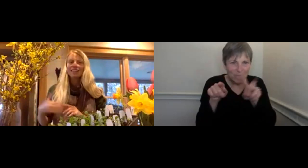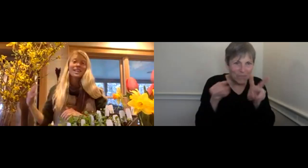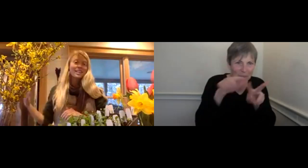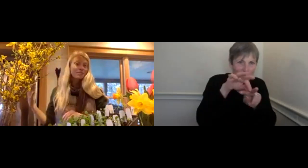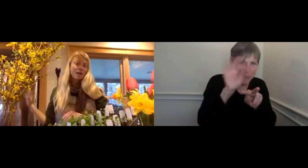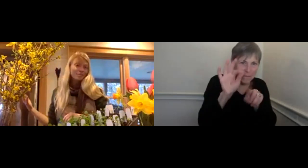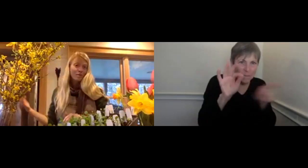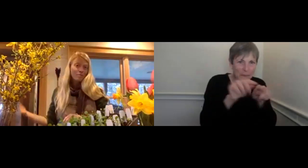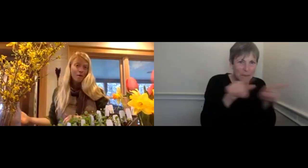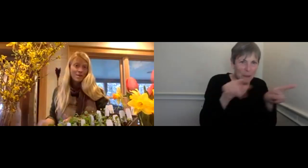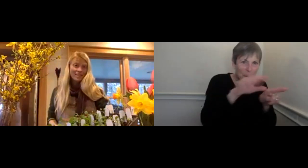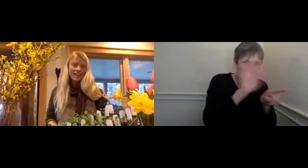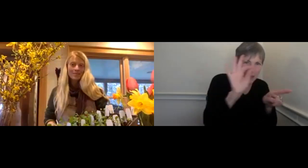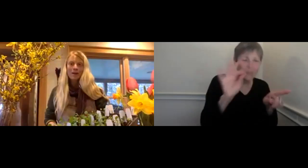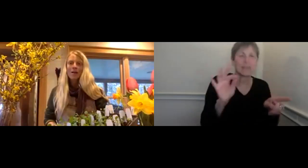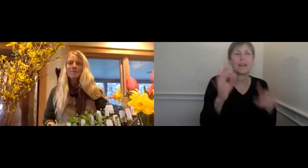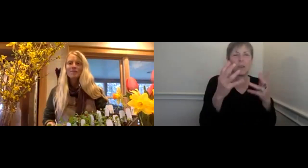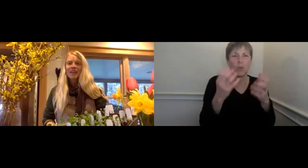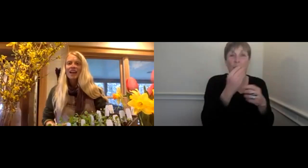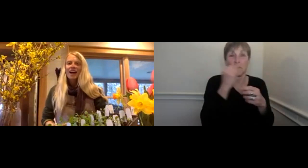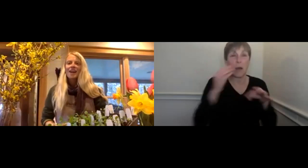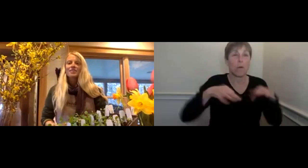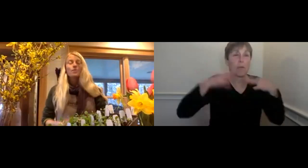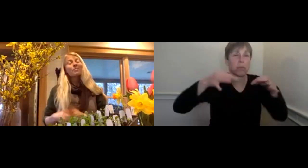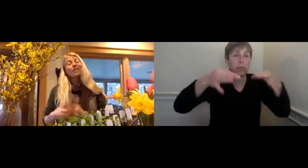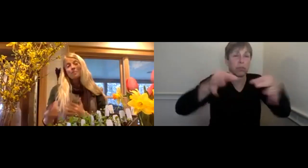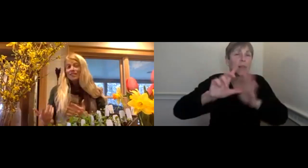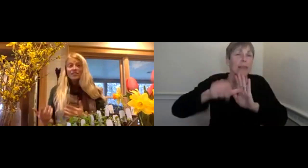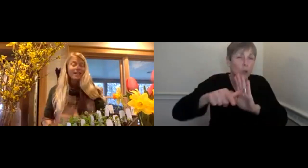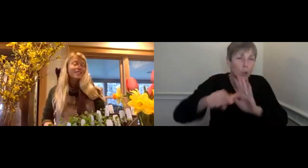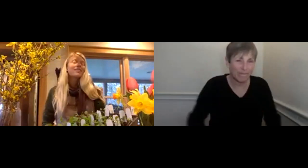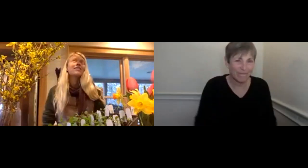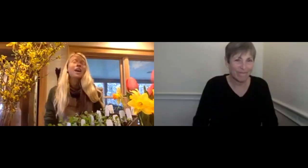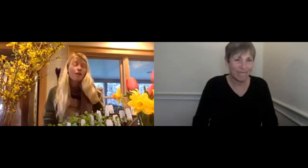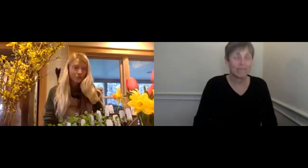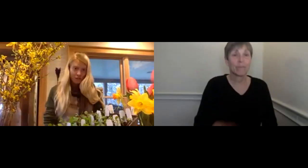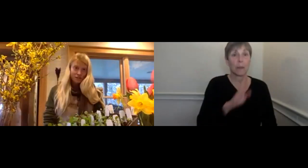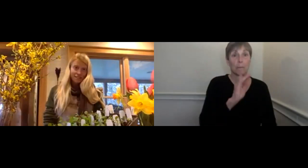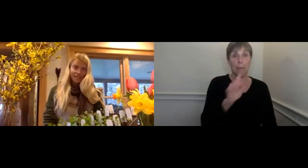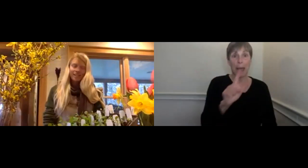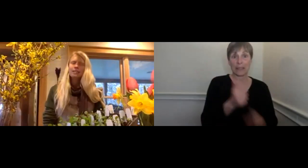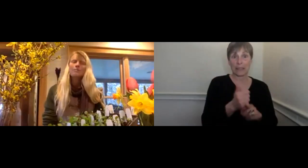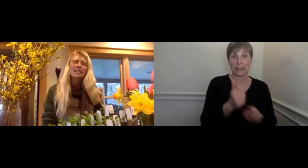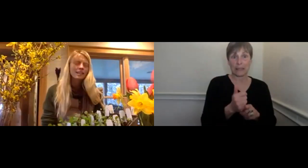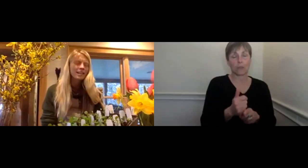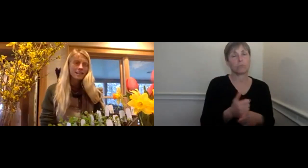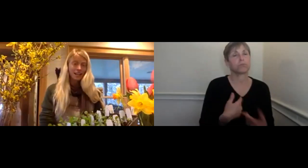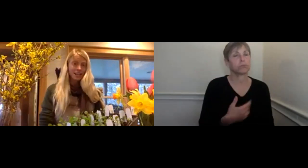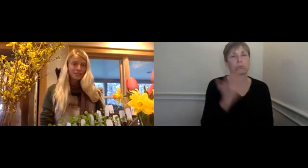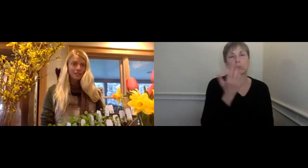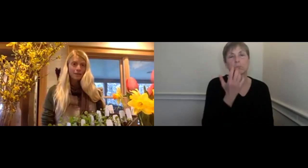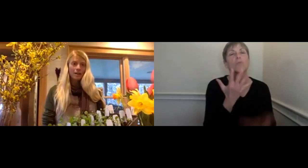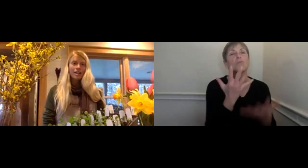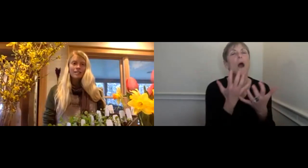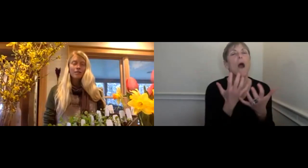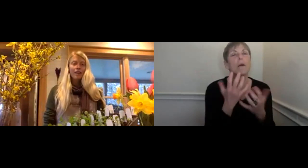at the latest possible moment as well. So basil does love to go to seed, and especially in the heat